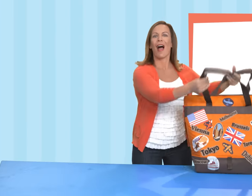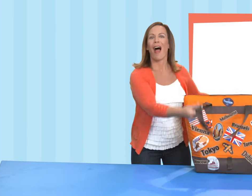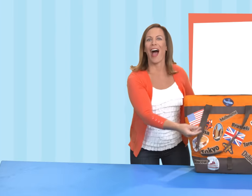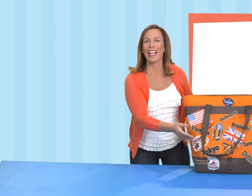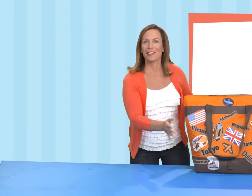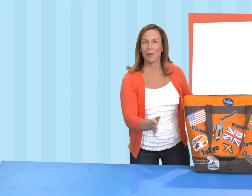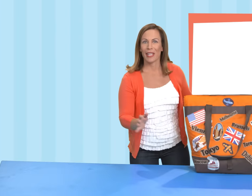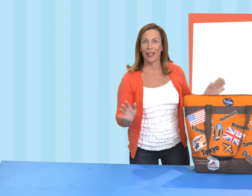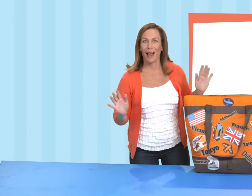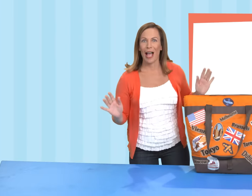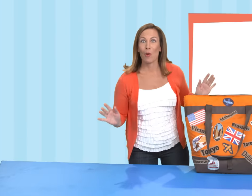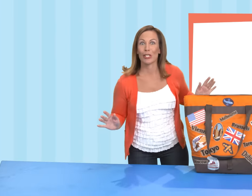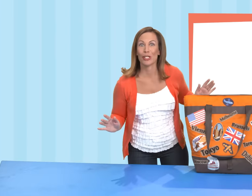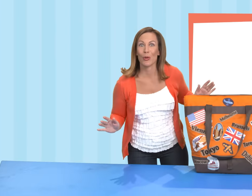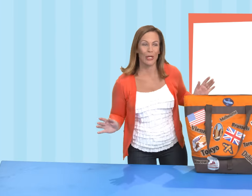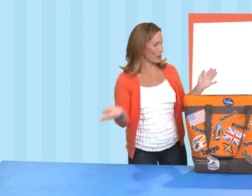I have something I want to show you.